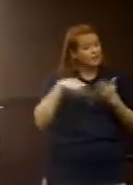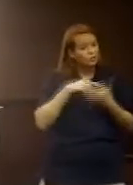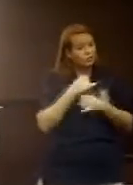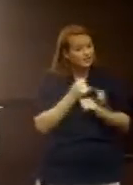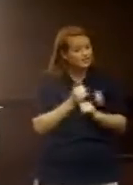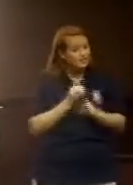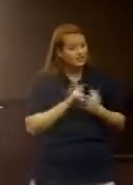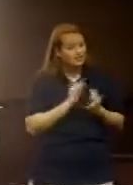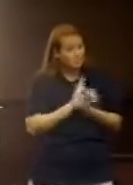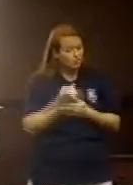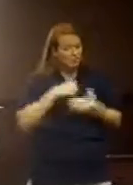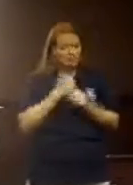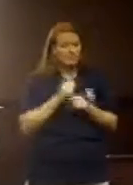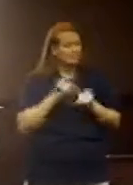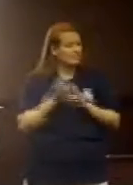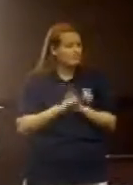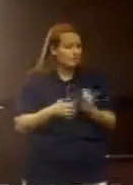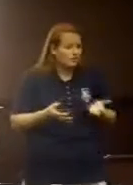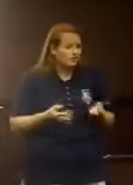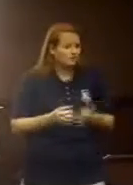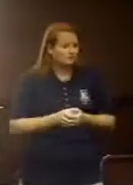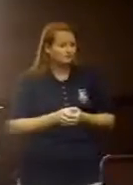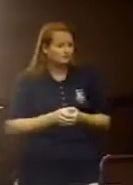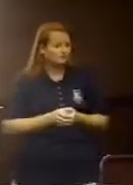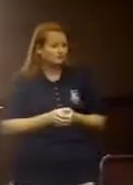that really makes a difference.